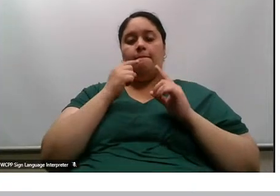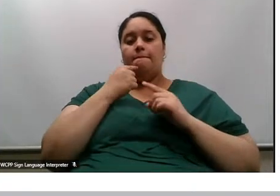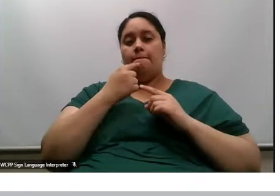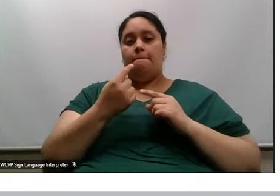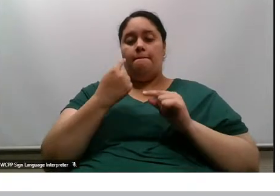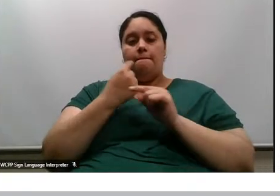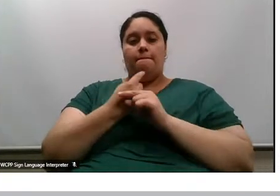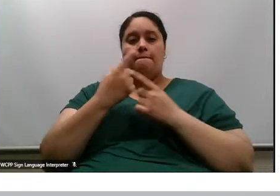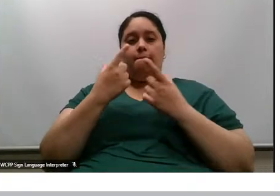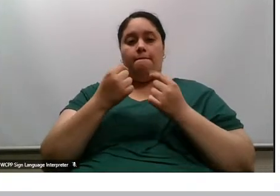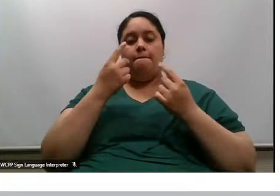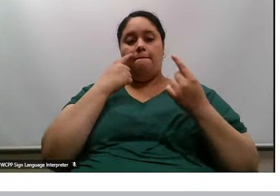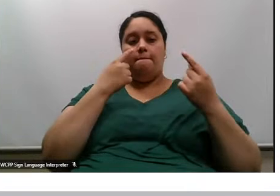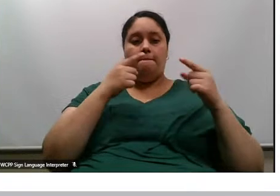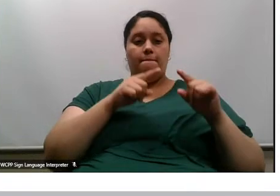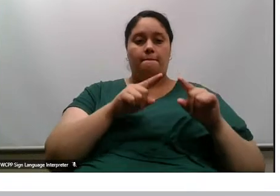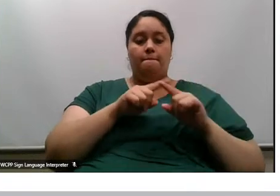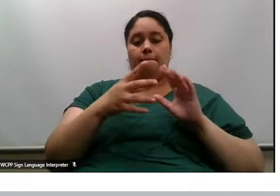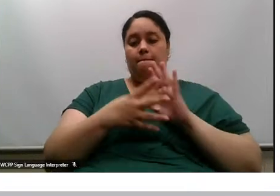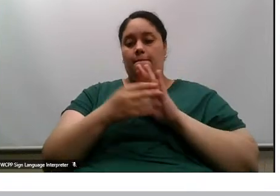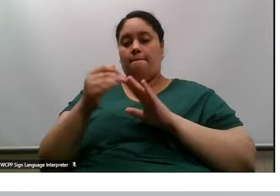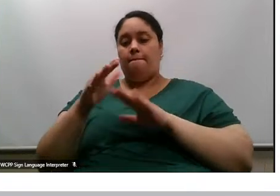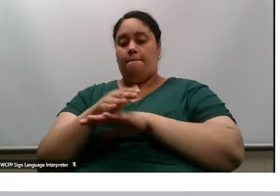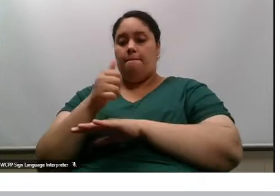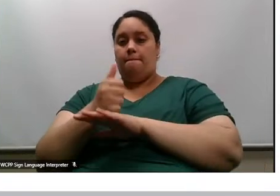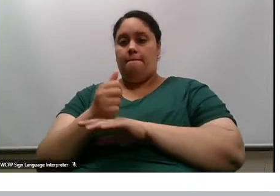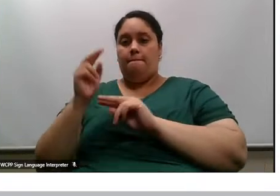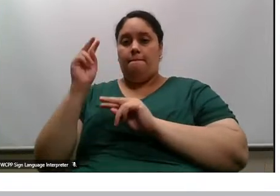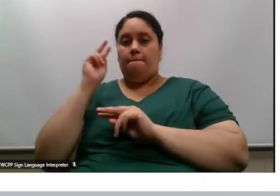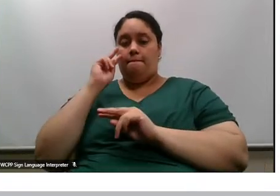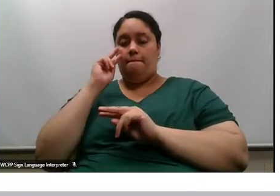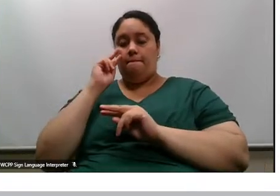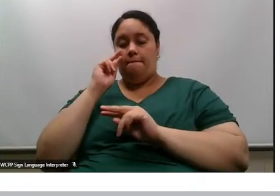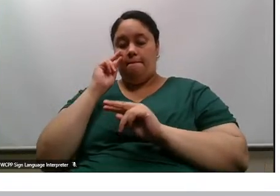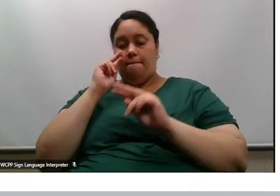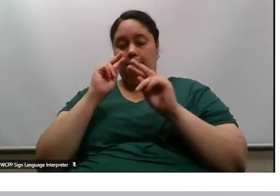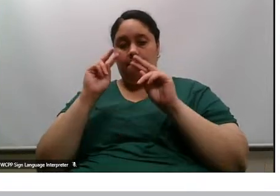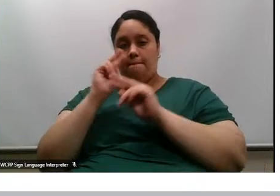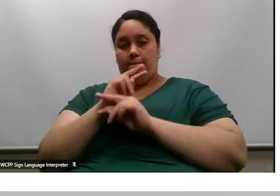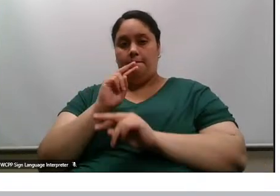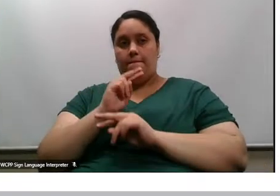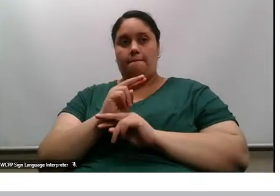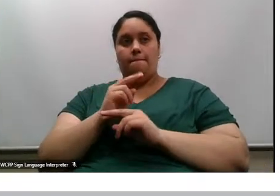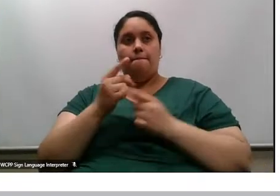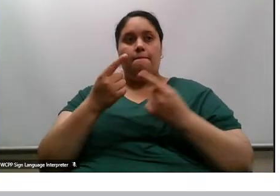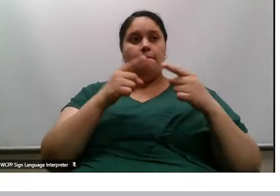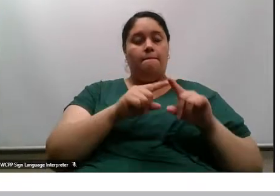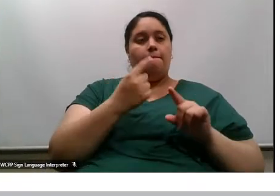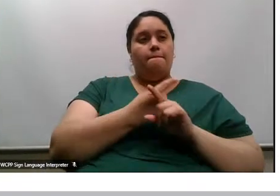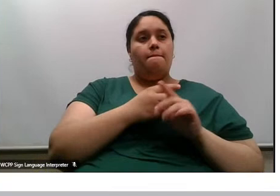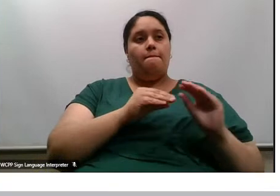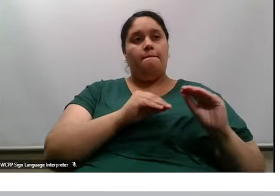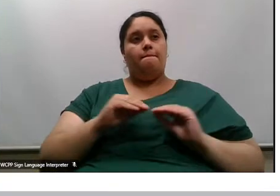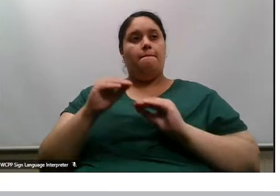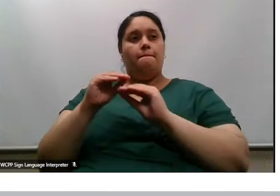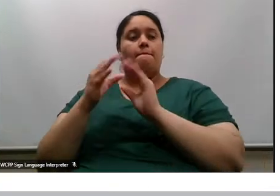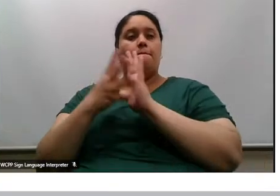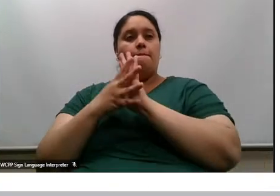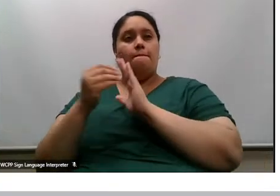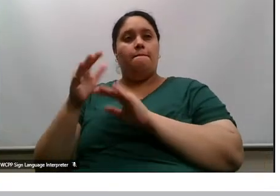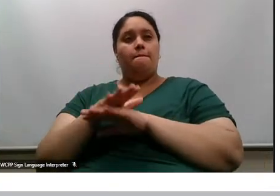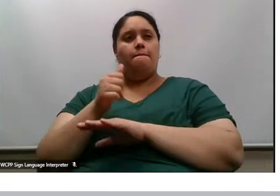to outcome-based oversight. They've moved from compliance only oversight to outcome-based oversight. Please explain the difference